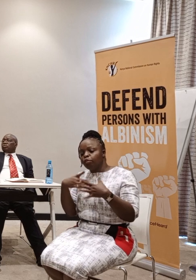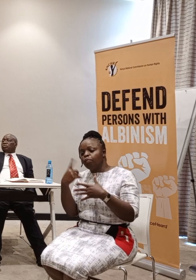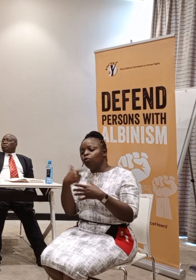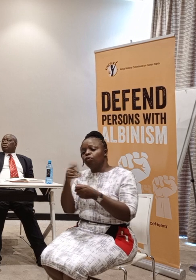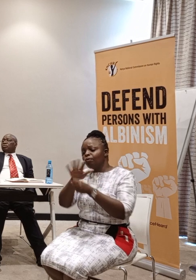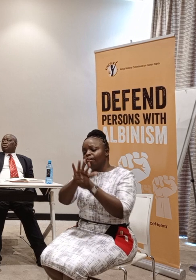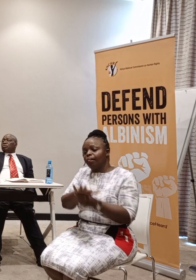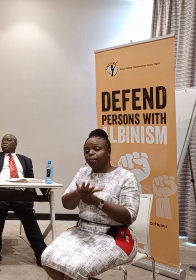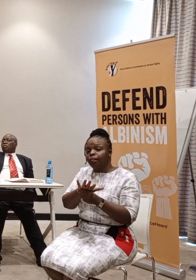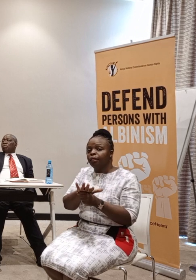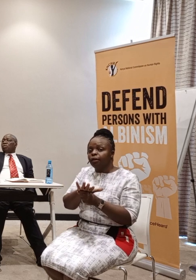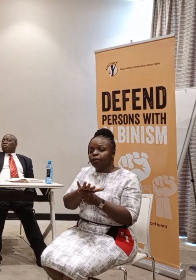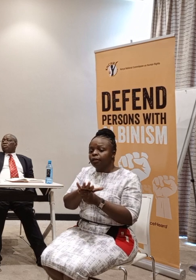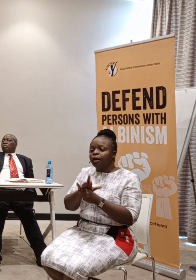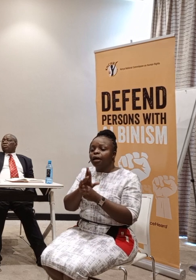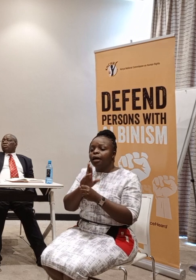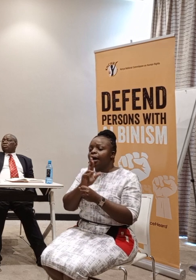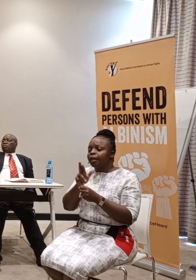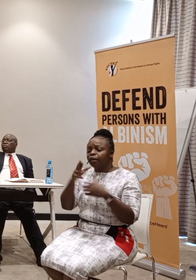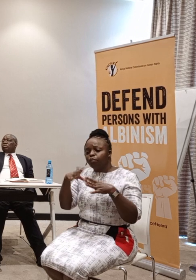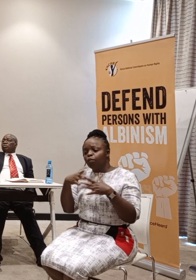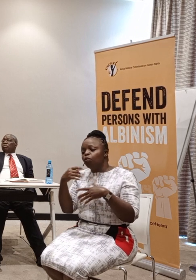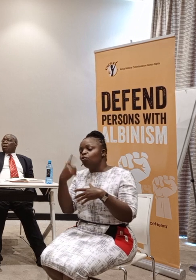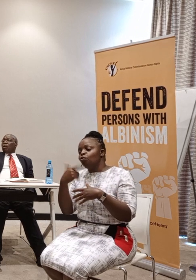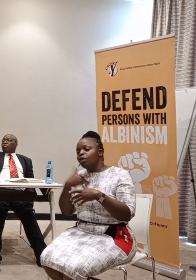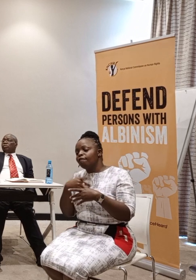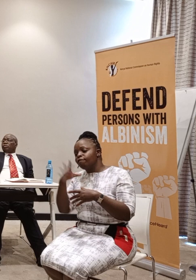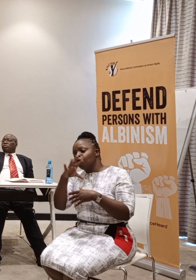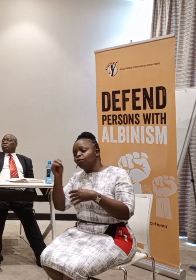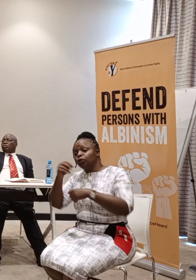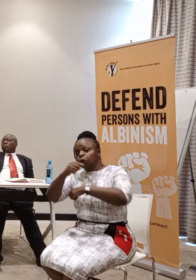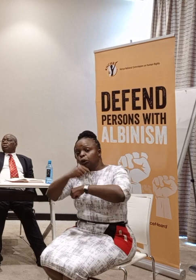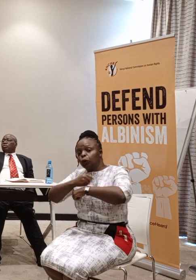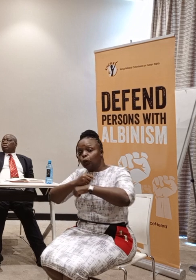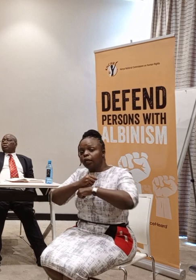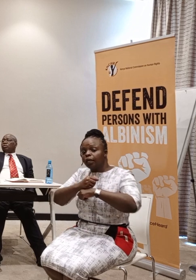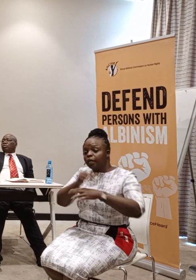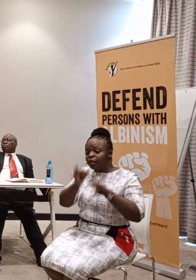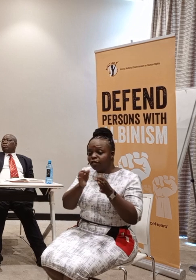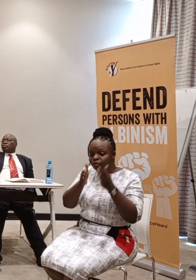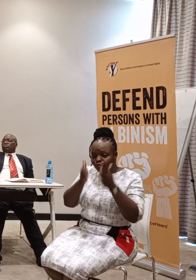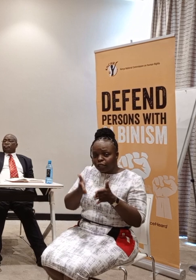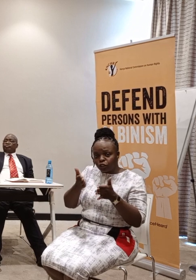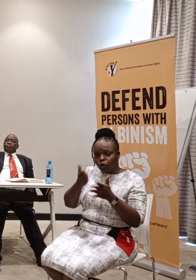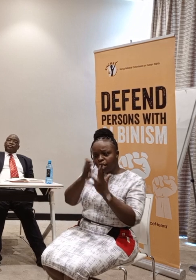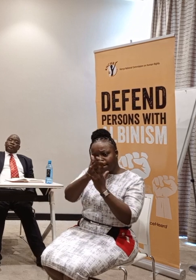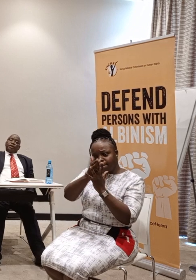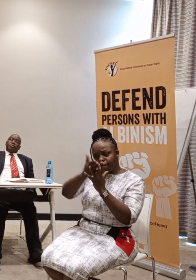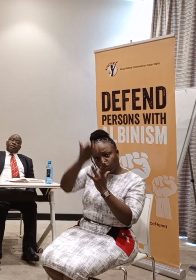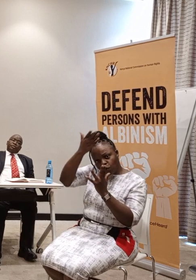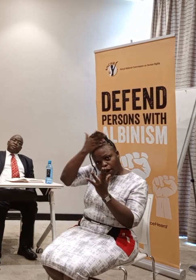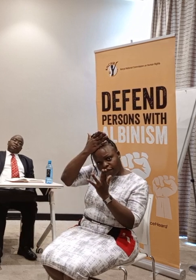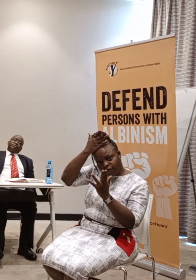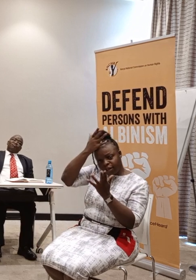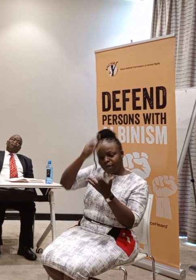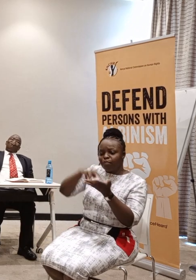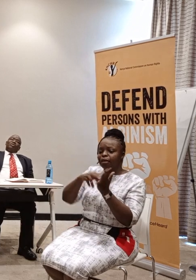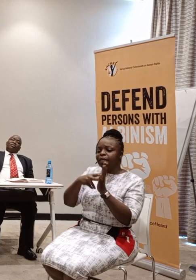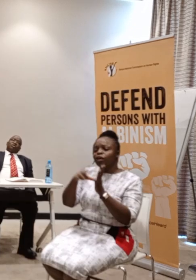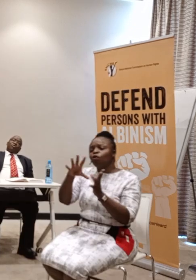attitudinal barriers are not people who have not gone to school. Because for someone to be a midwife, so they've gone through like